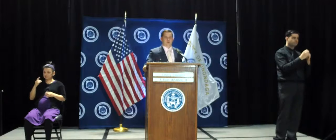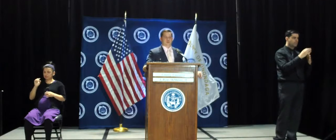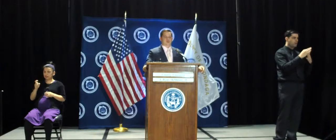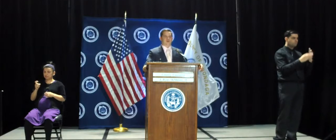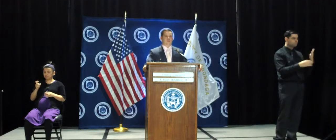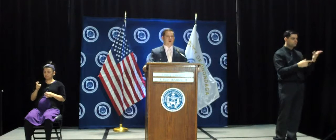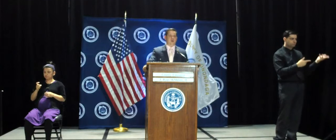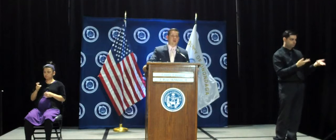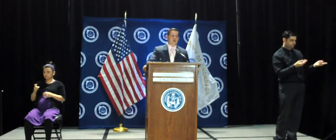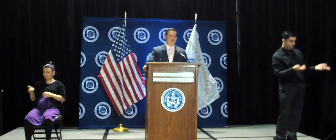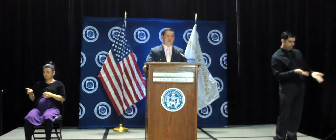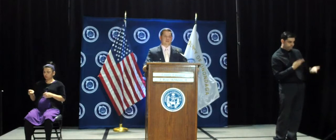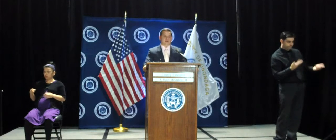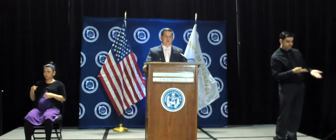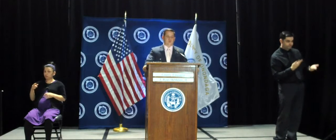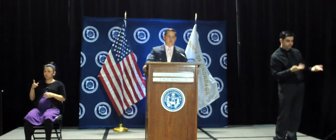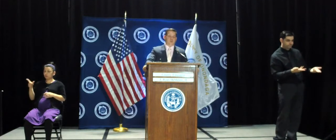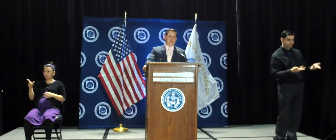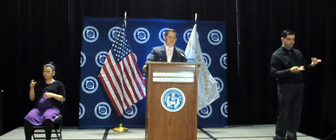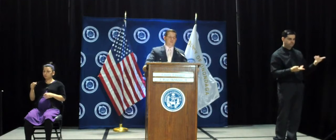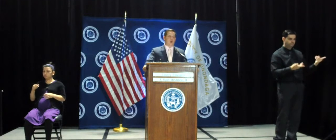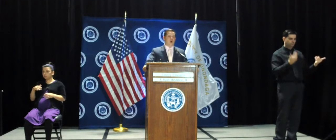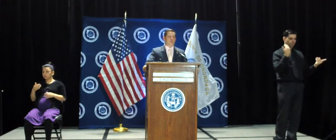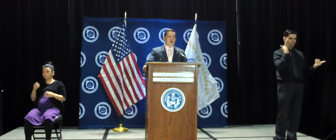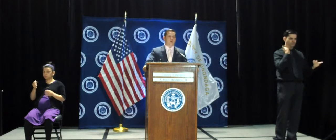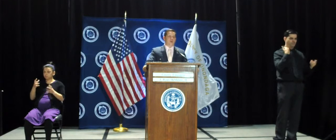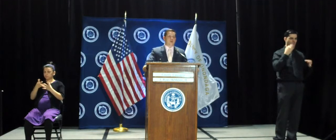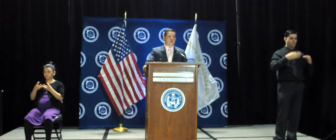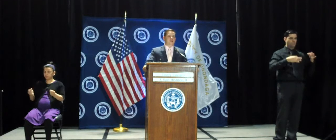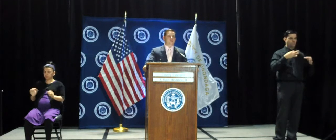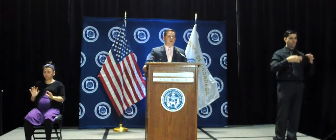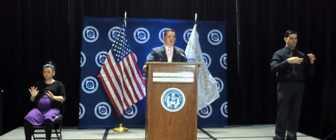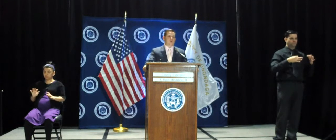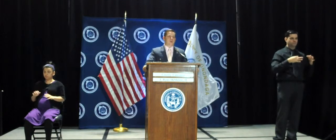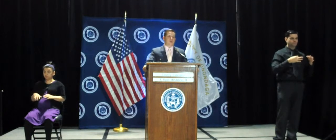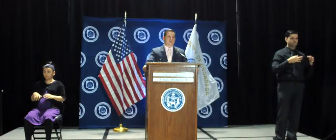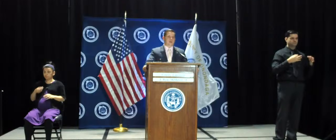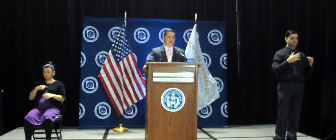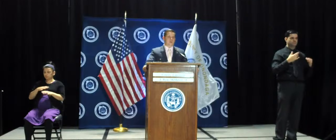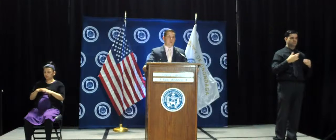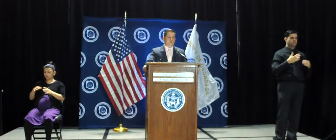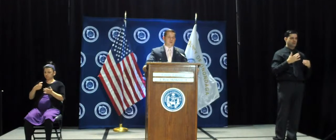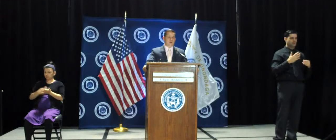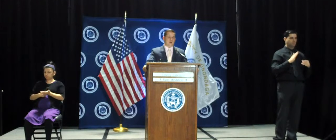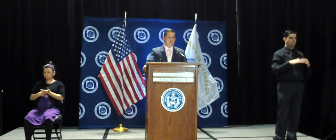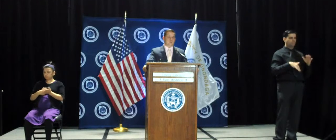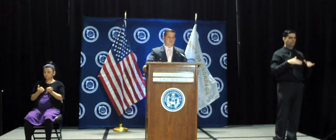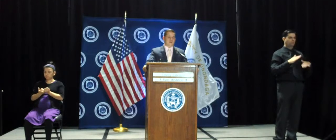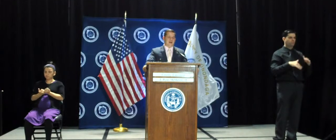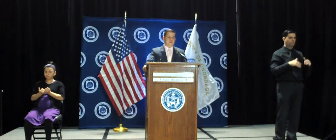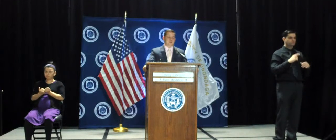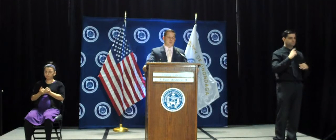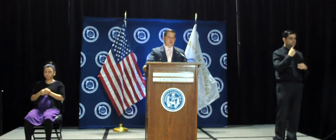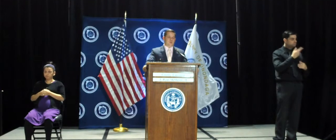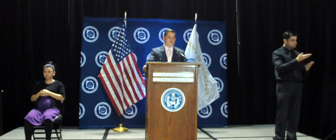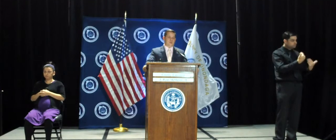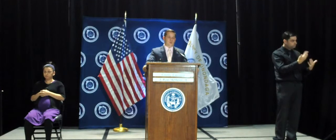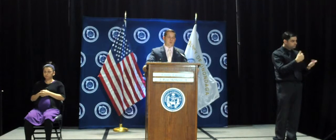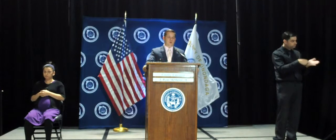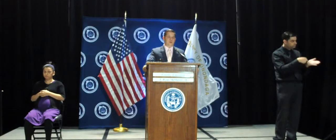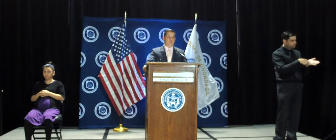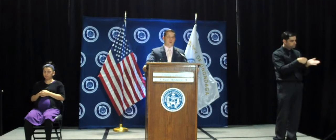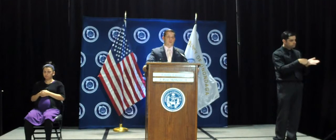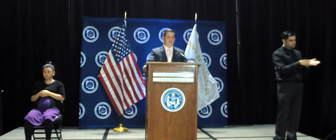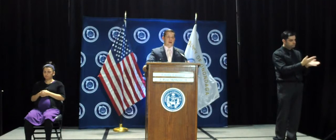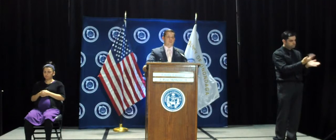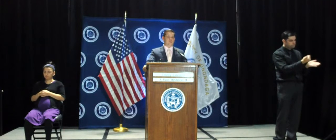administration was playing softball. They got there because we were playing hardball. And so when you look at the facts of the bankruptcy